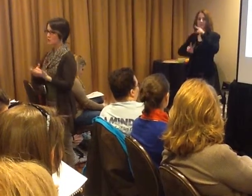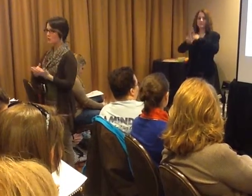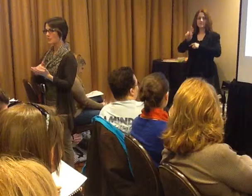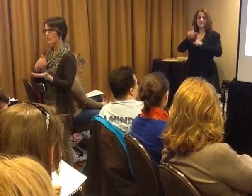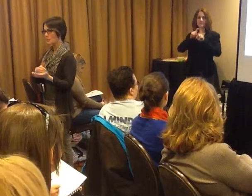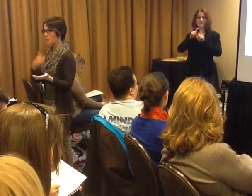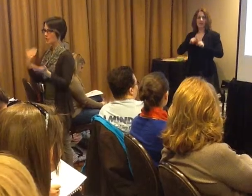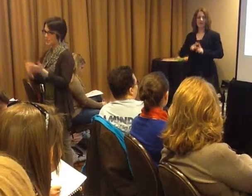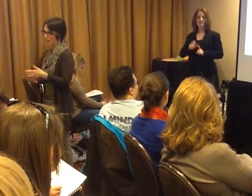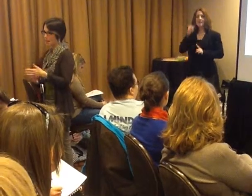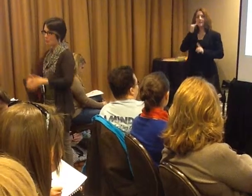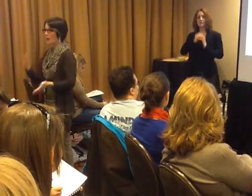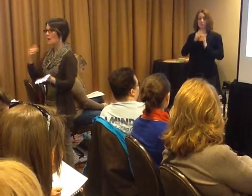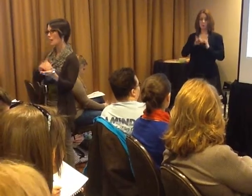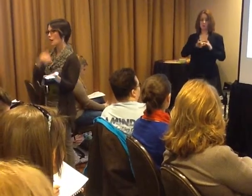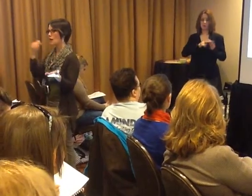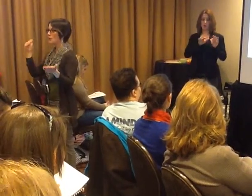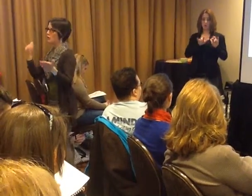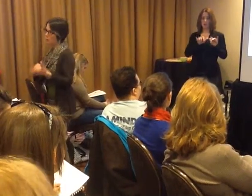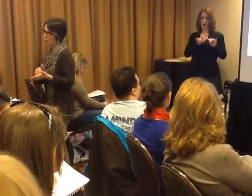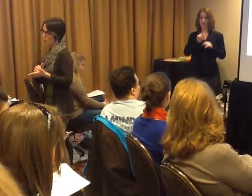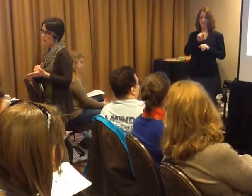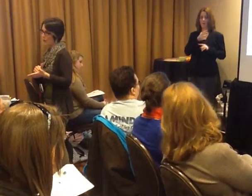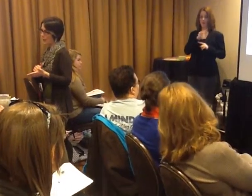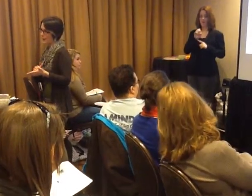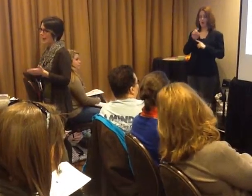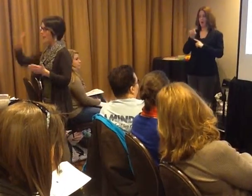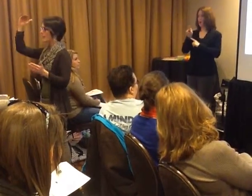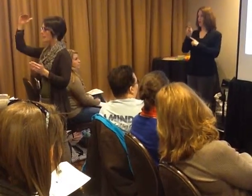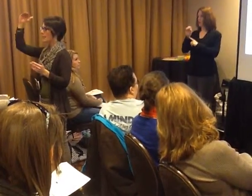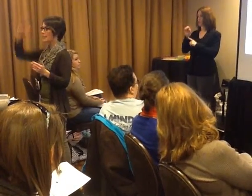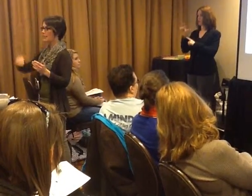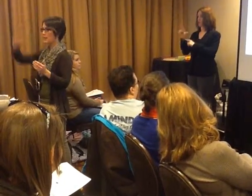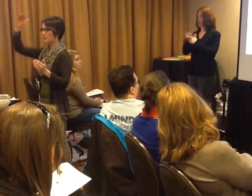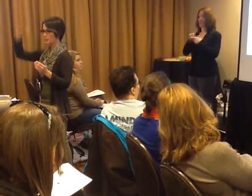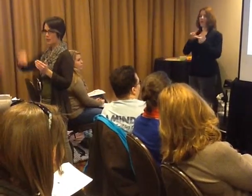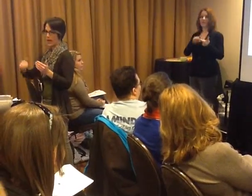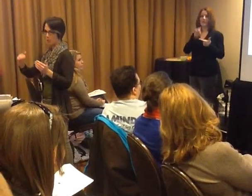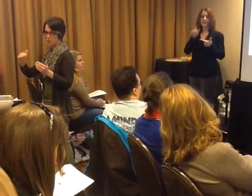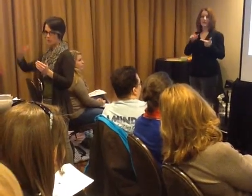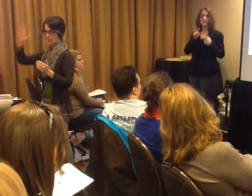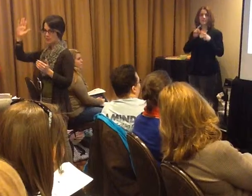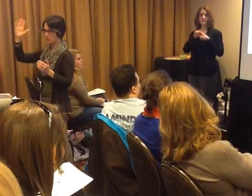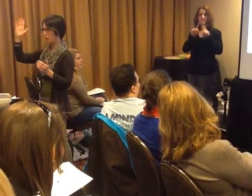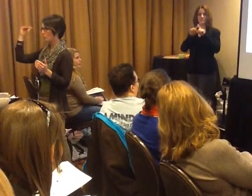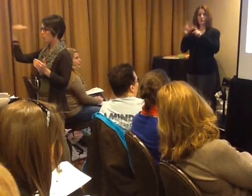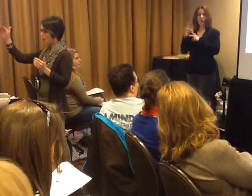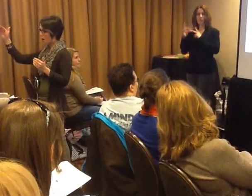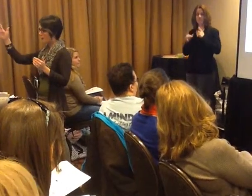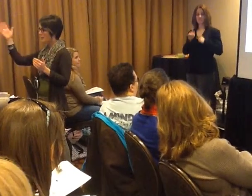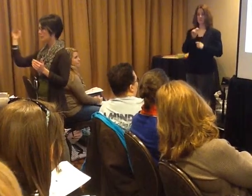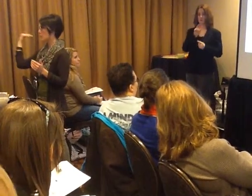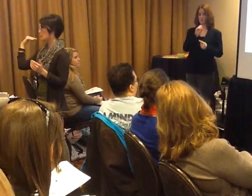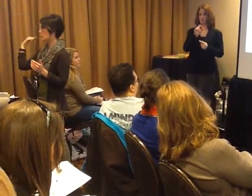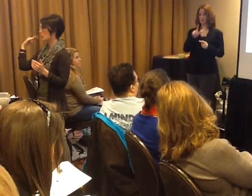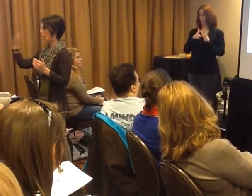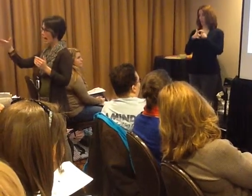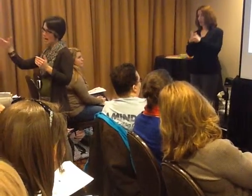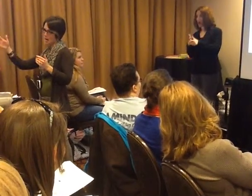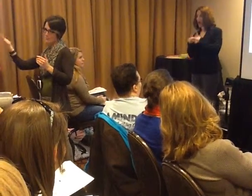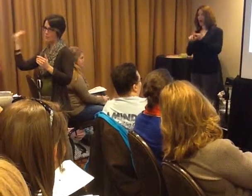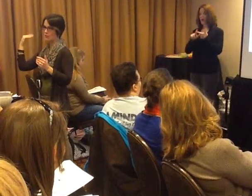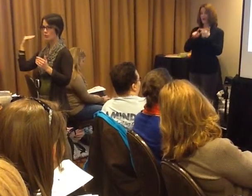if the students start to type the troll, and then it's going to give them different options. Did the troll run? Did the